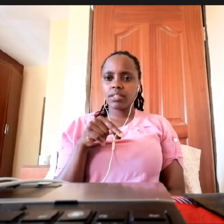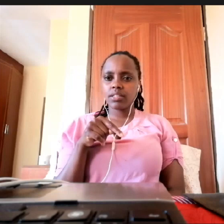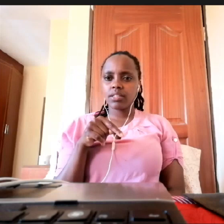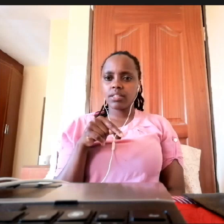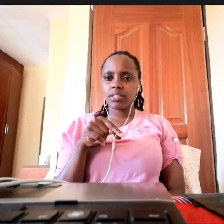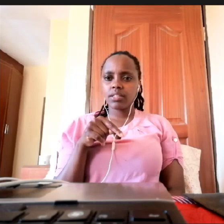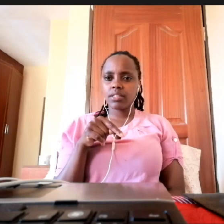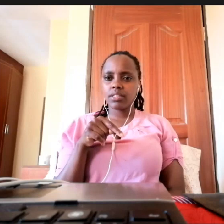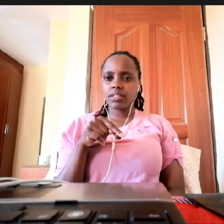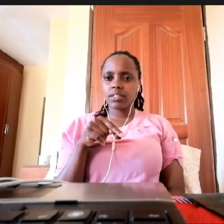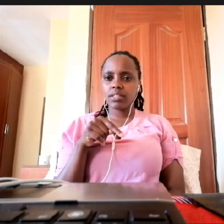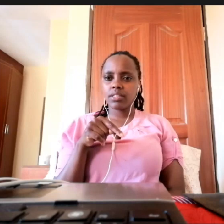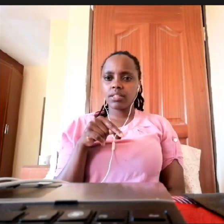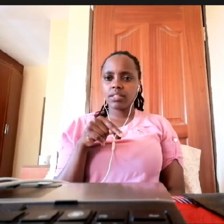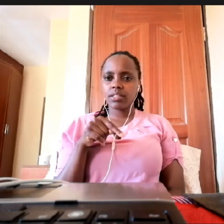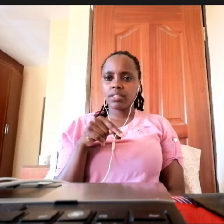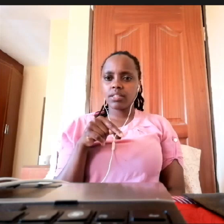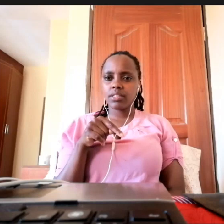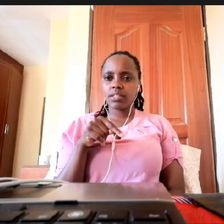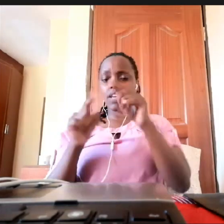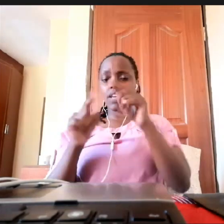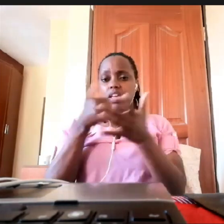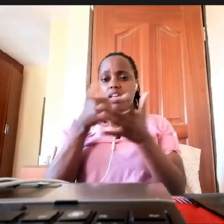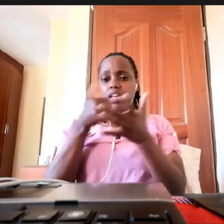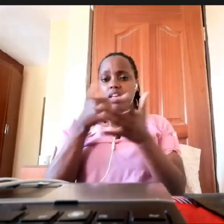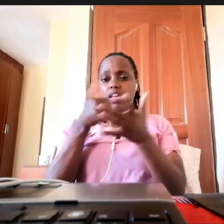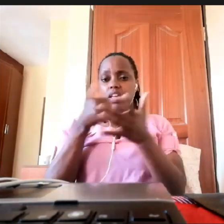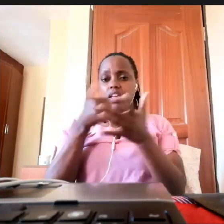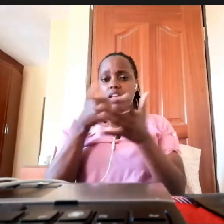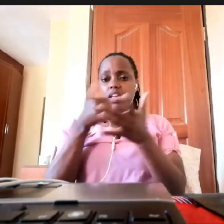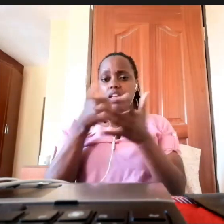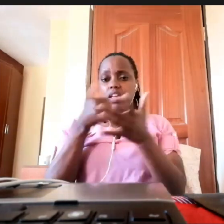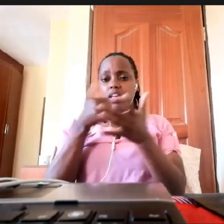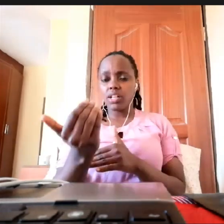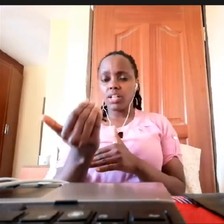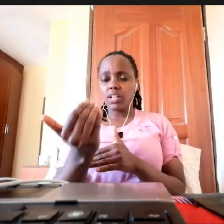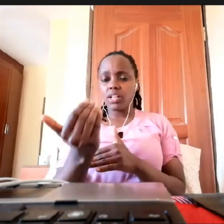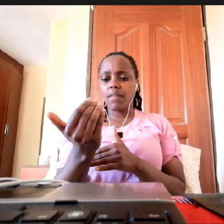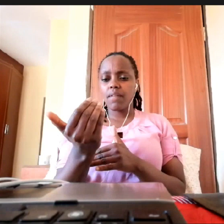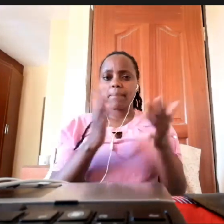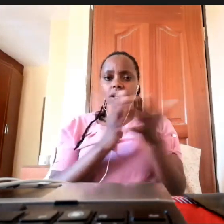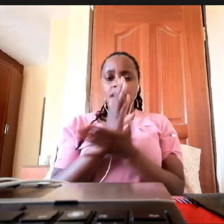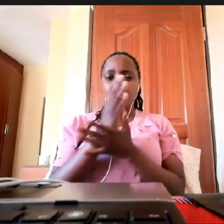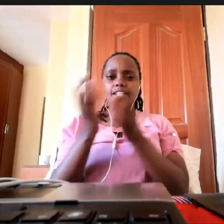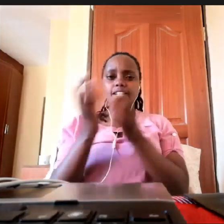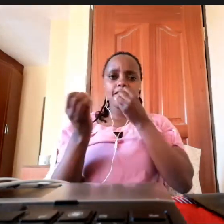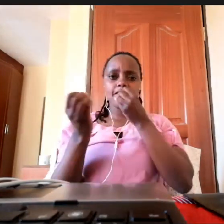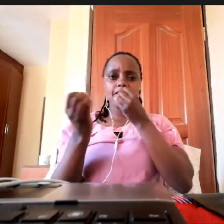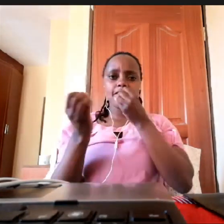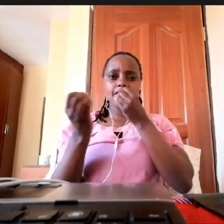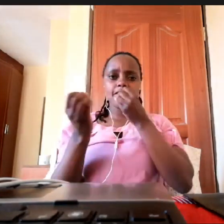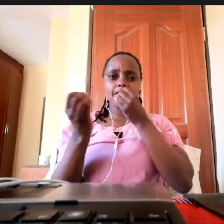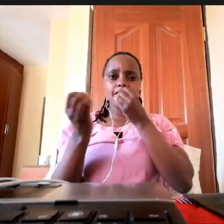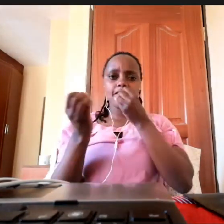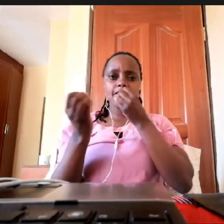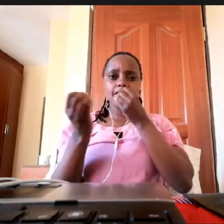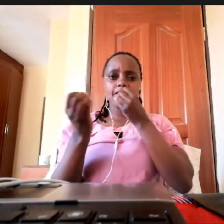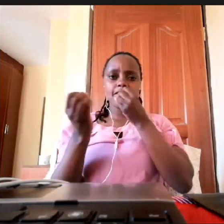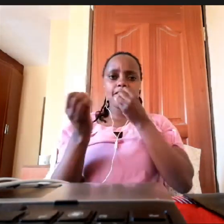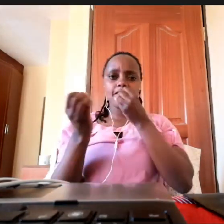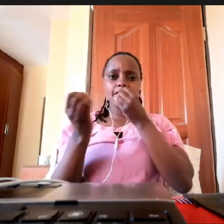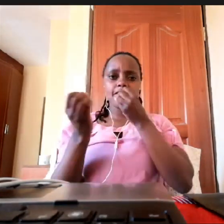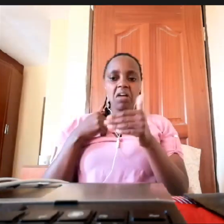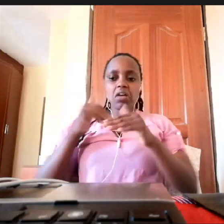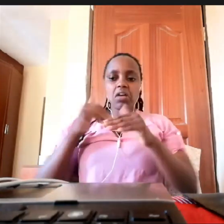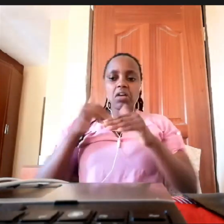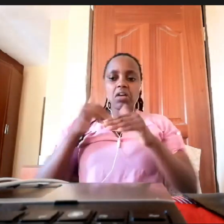that the ministry included child rights information, but the information that they had was not enough